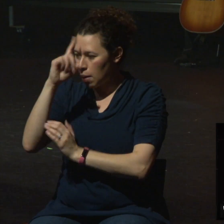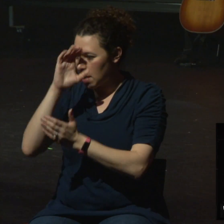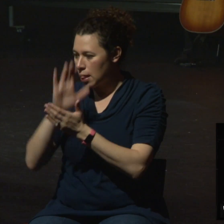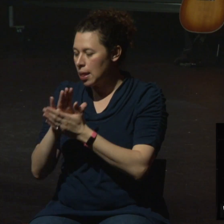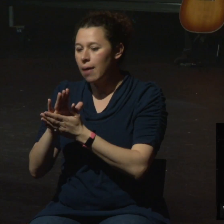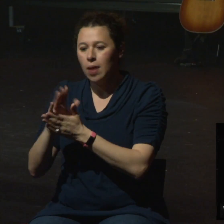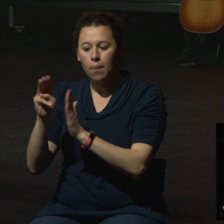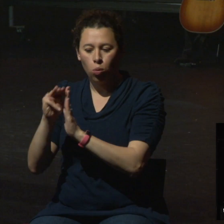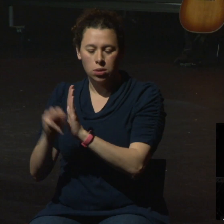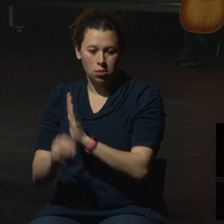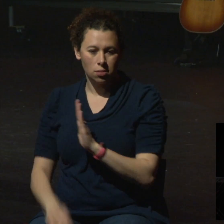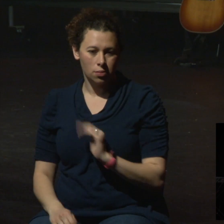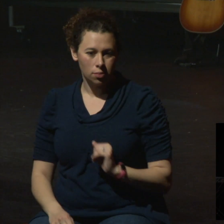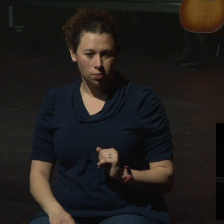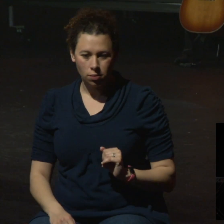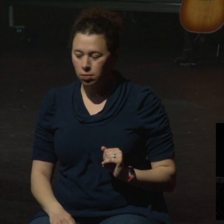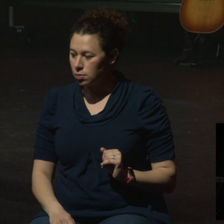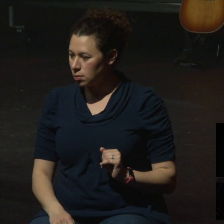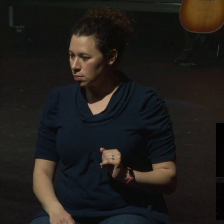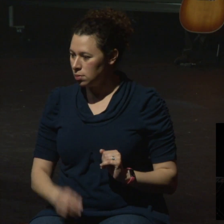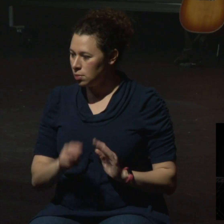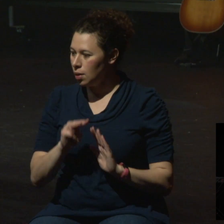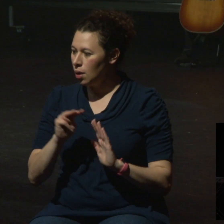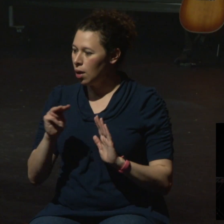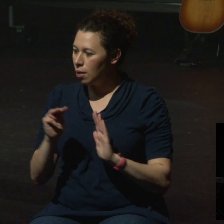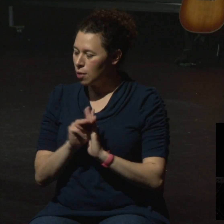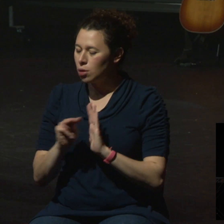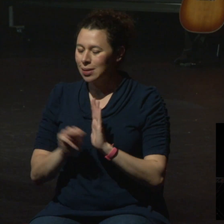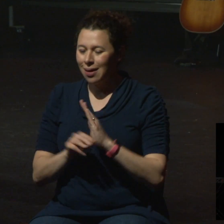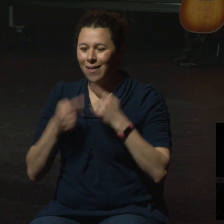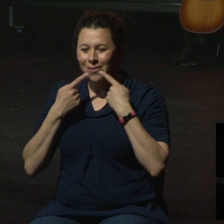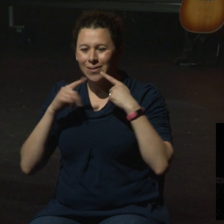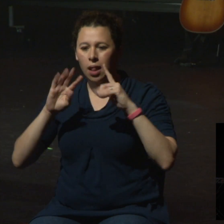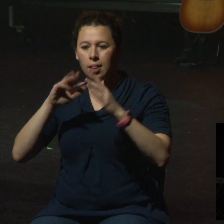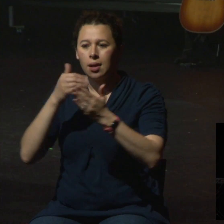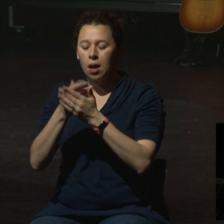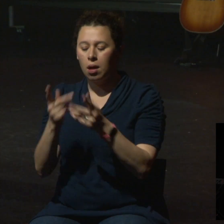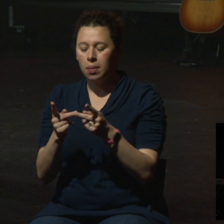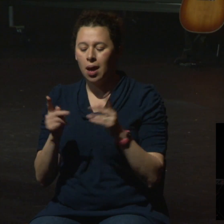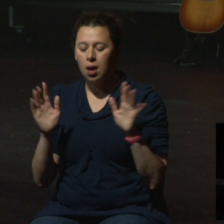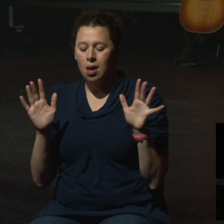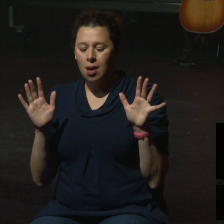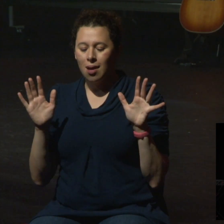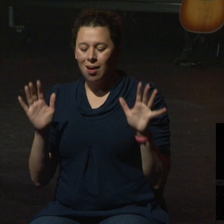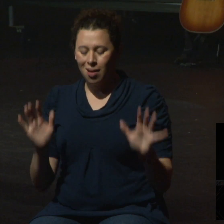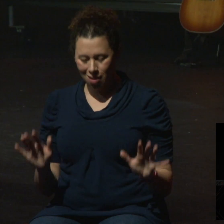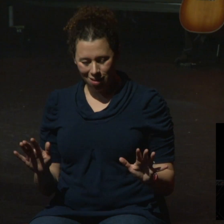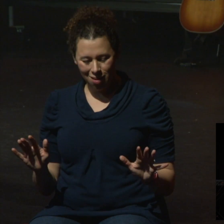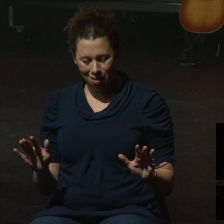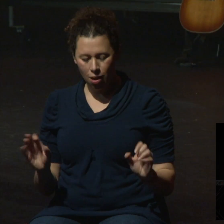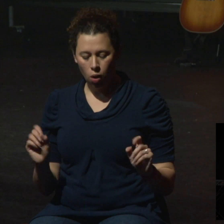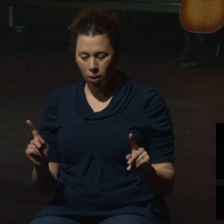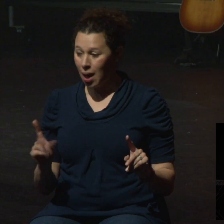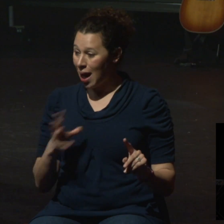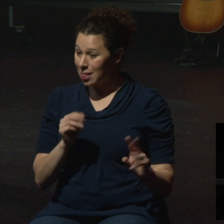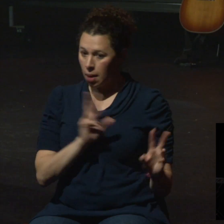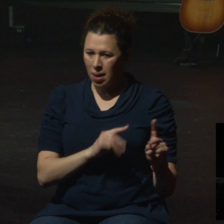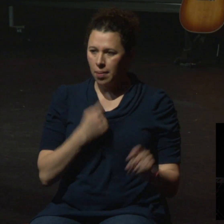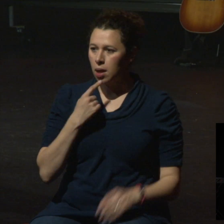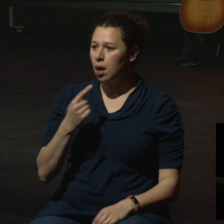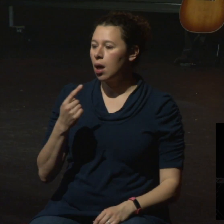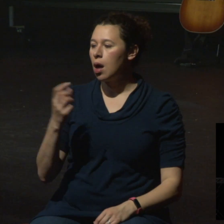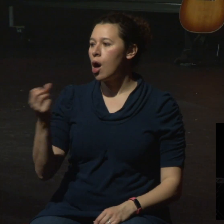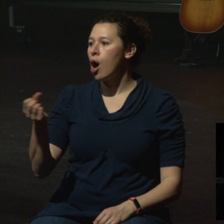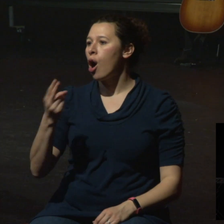of like, okay, I see what God is doing now. This is why Moses was doing what he was doing and saying what he was